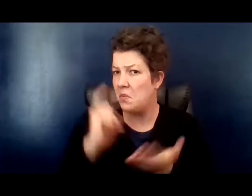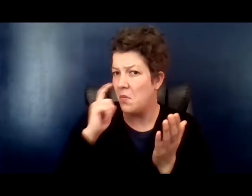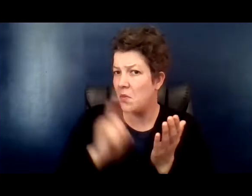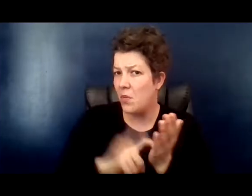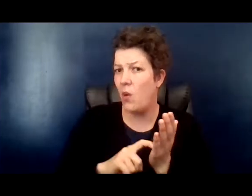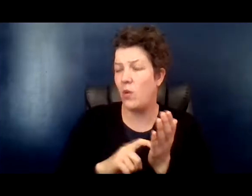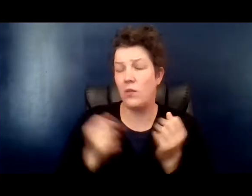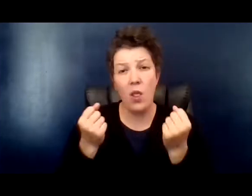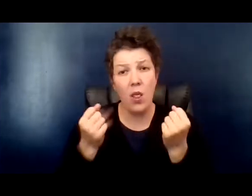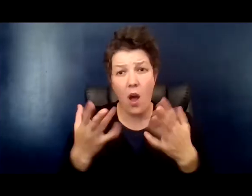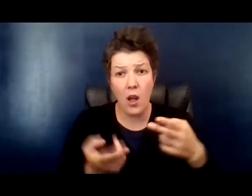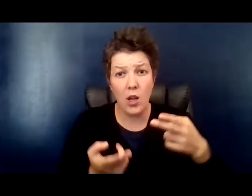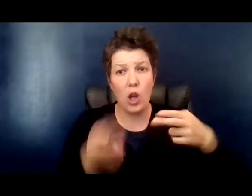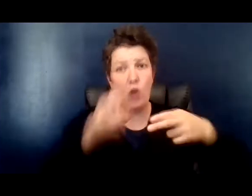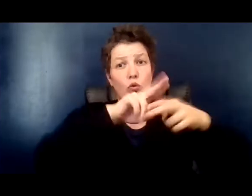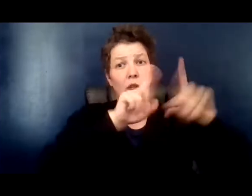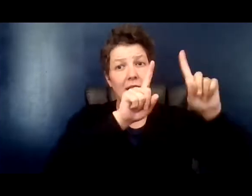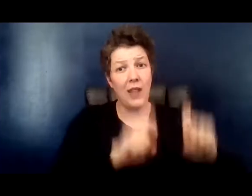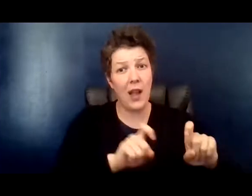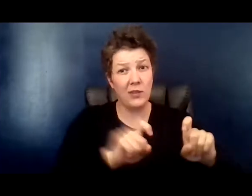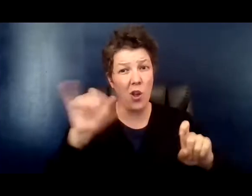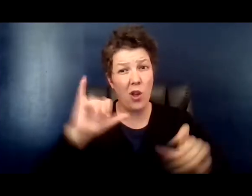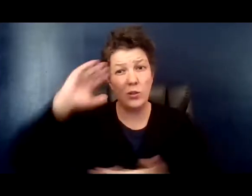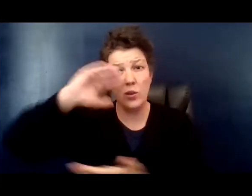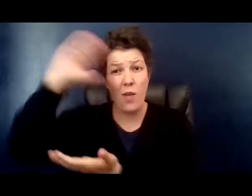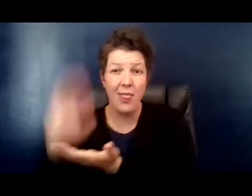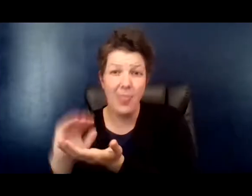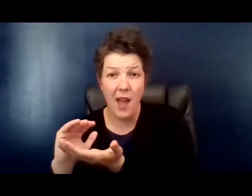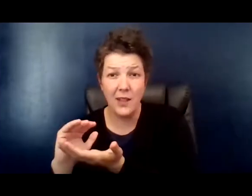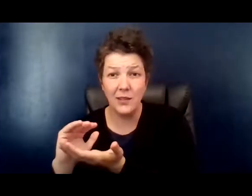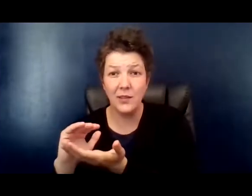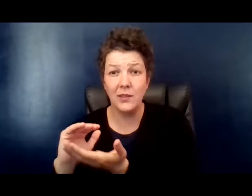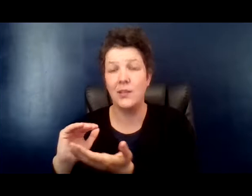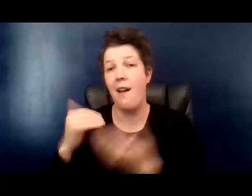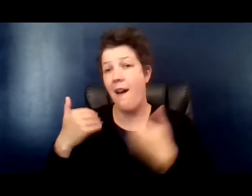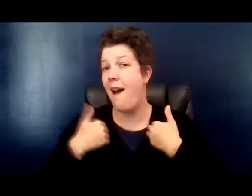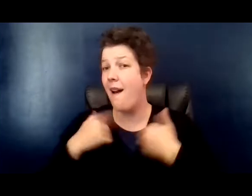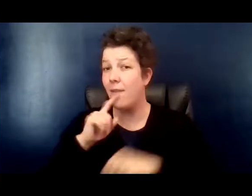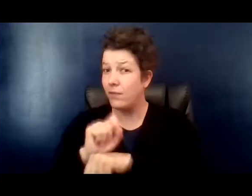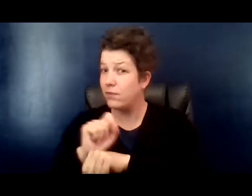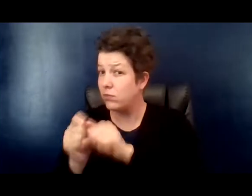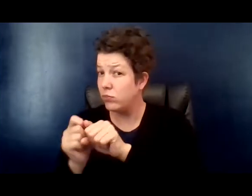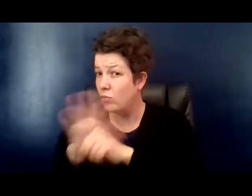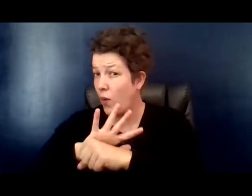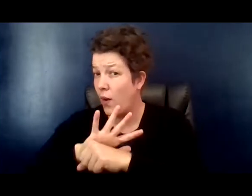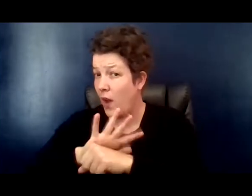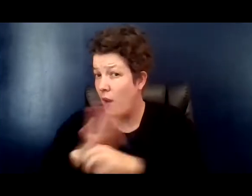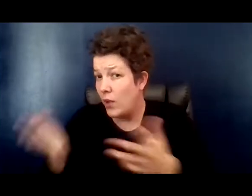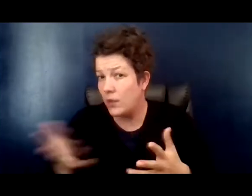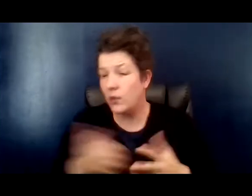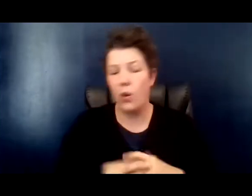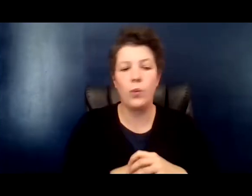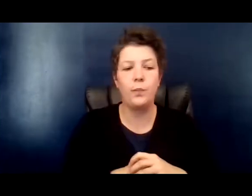And the good news is, the reason I feel good about this, about going back, is because what we've been able to do, what we said we would do to